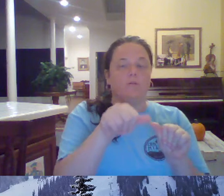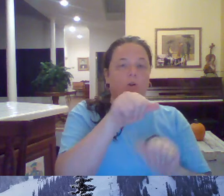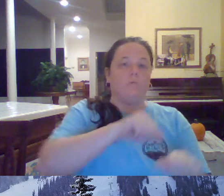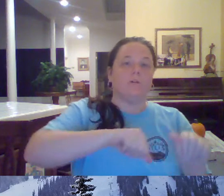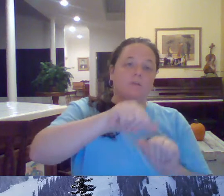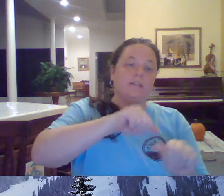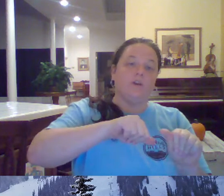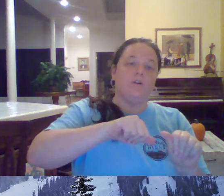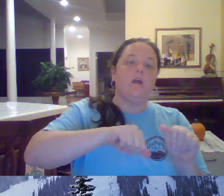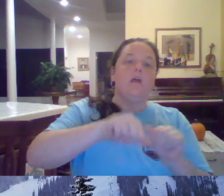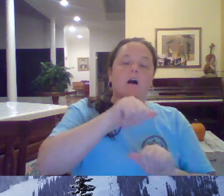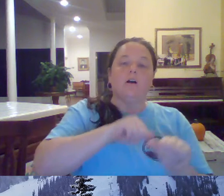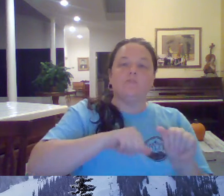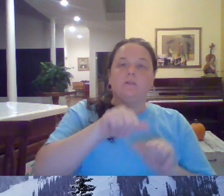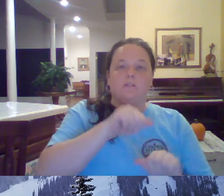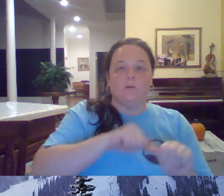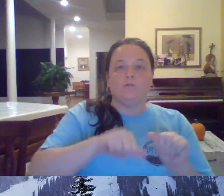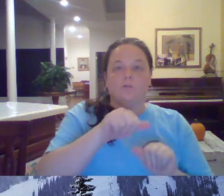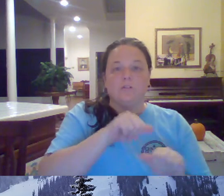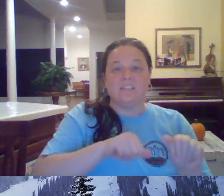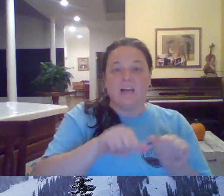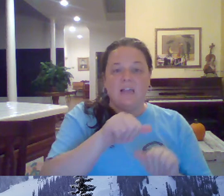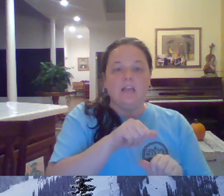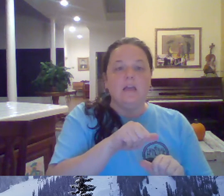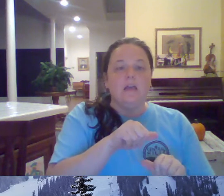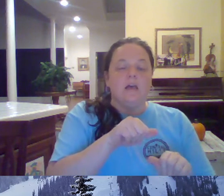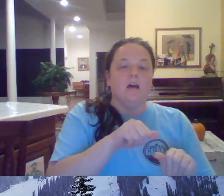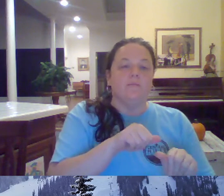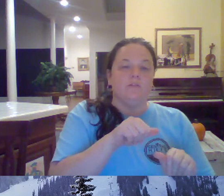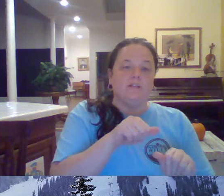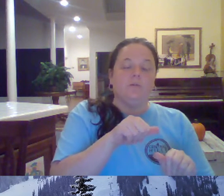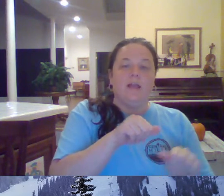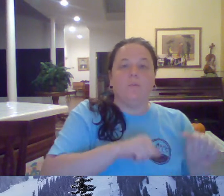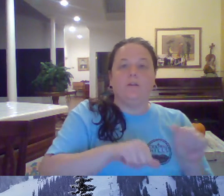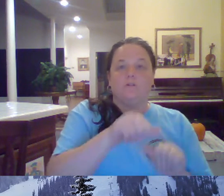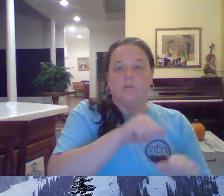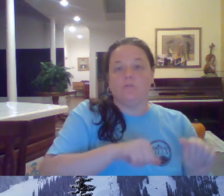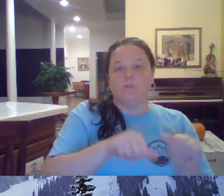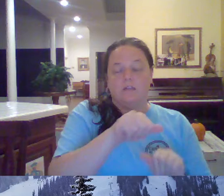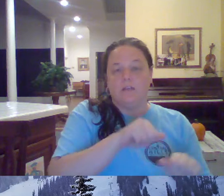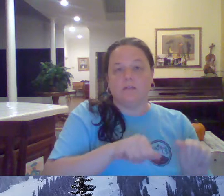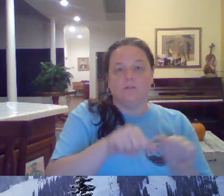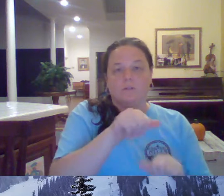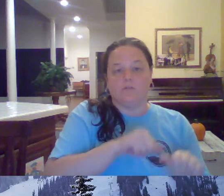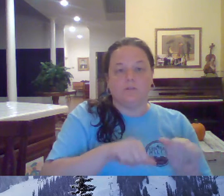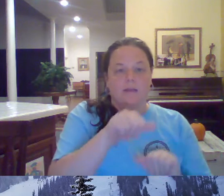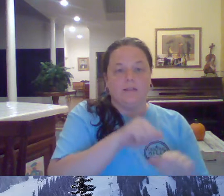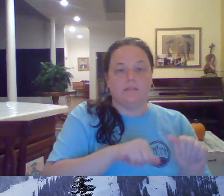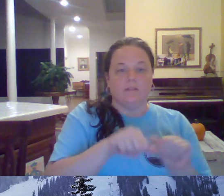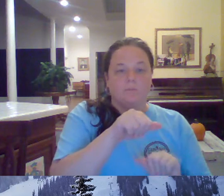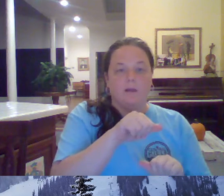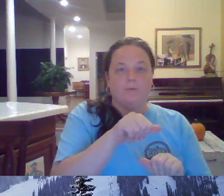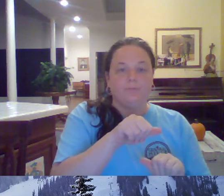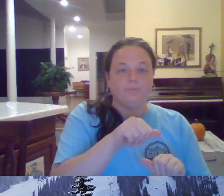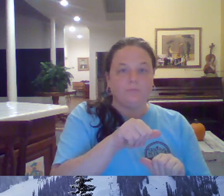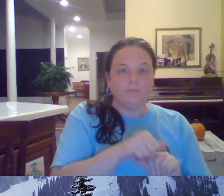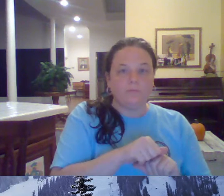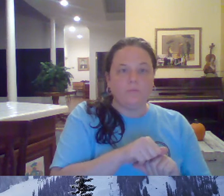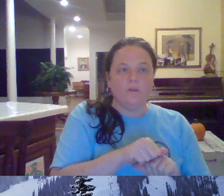assignments, I think, on one of our homeworks for each other. Also means social or society. So that's really how we do social studies or social sciences